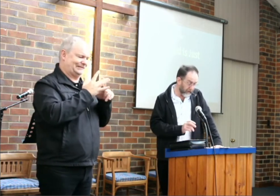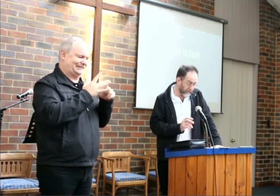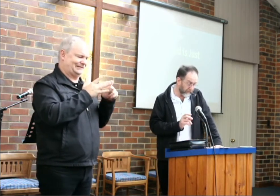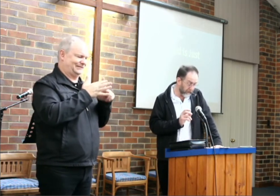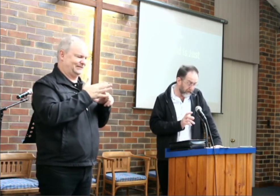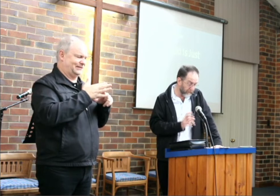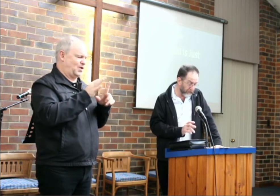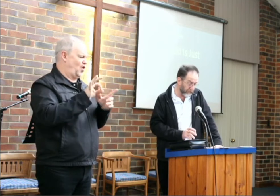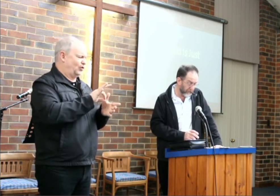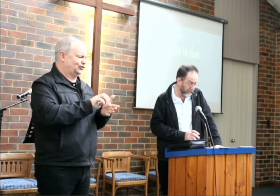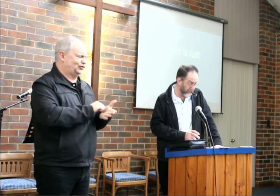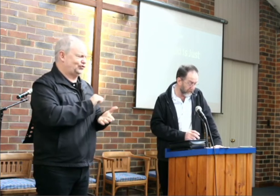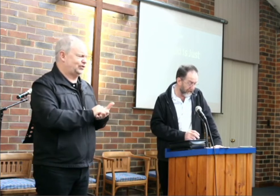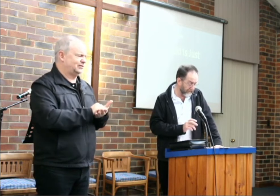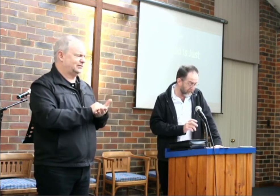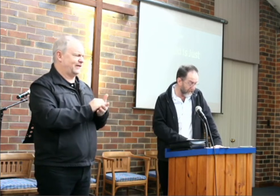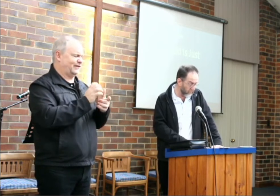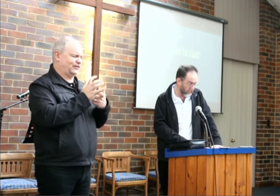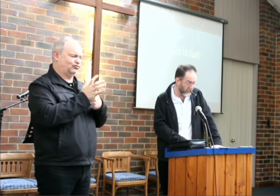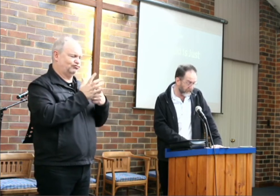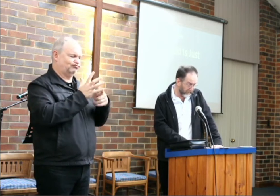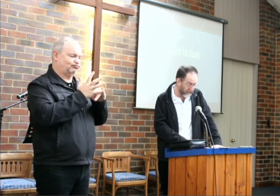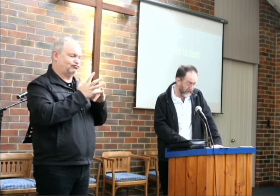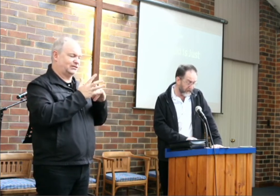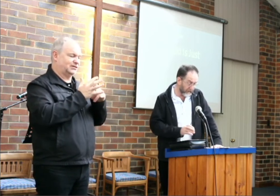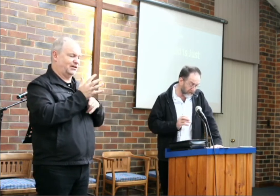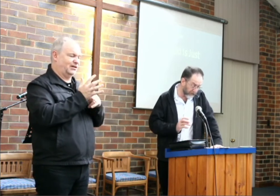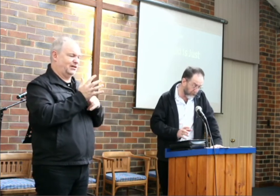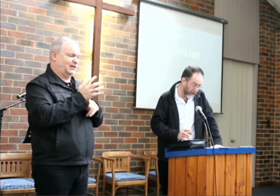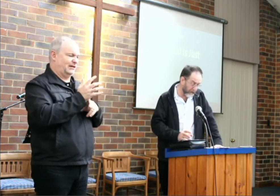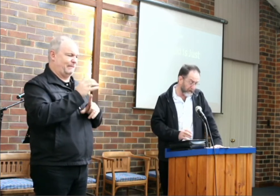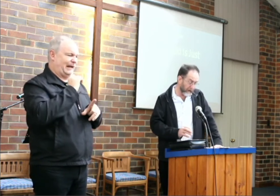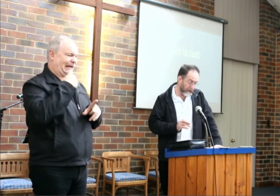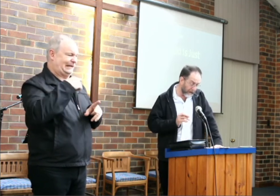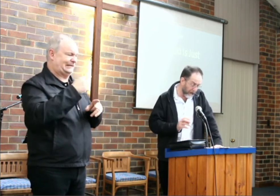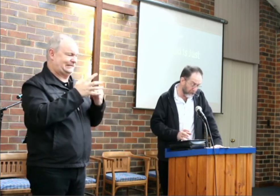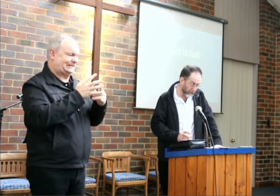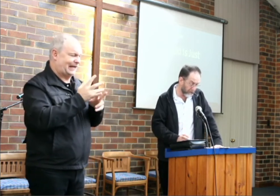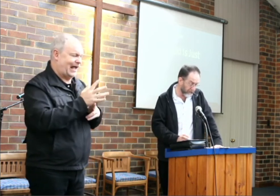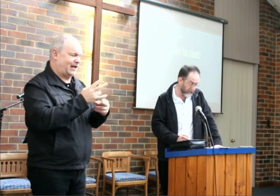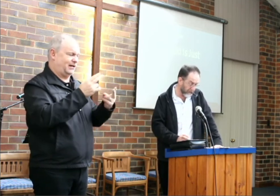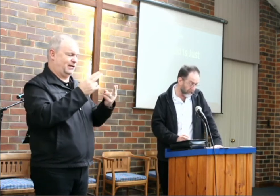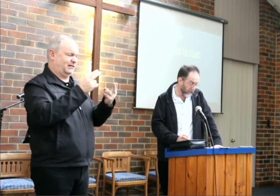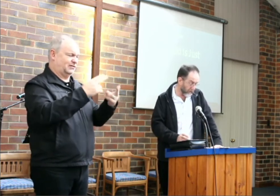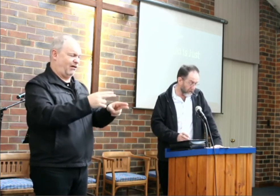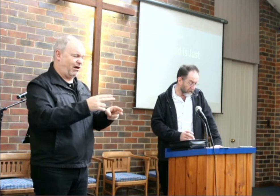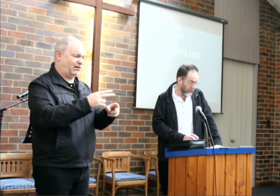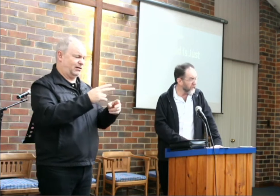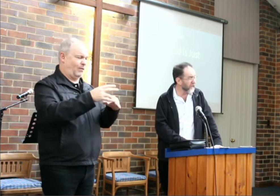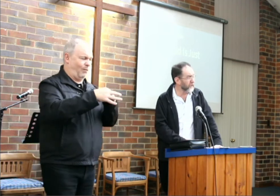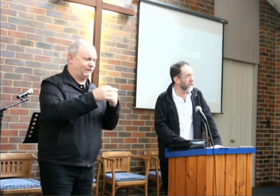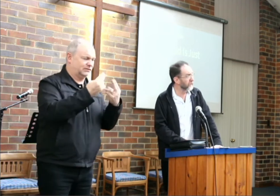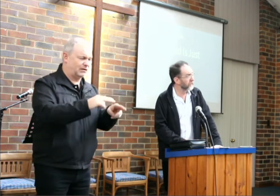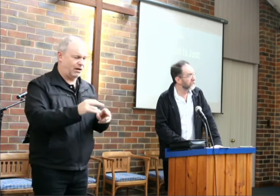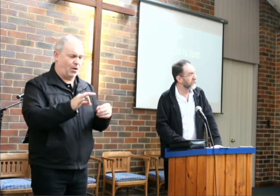injustice that Russell Field felt as the man who killed his son's partner and unborn grandson, could be